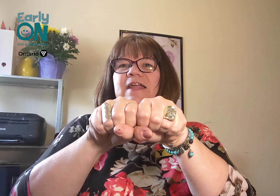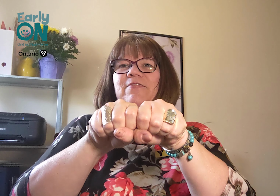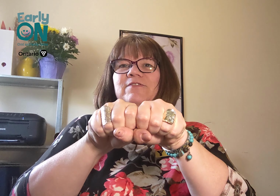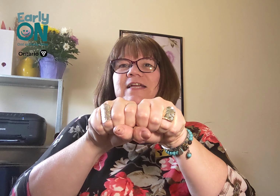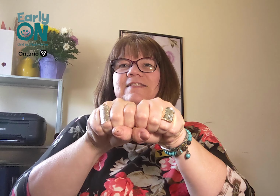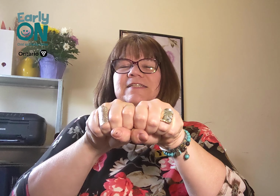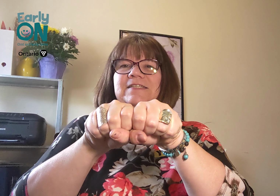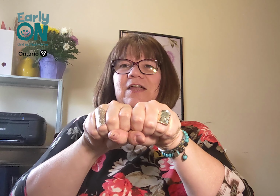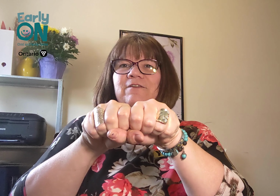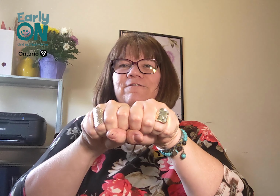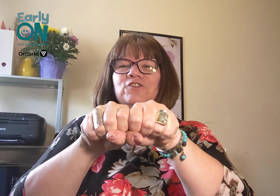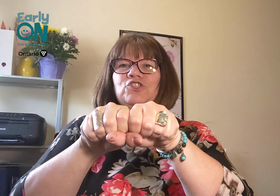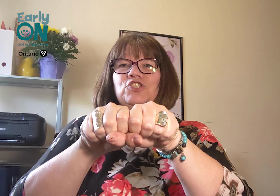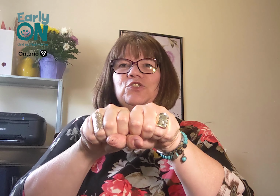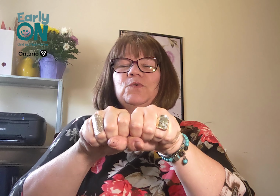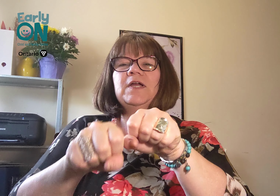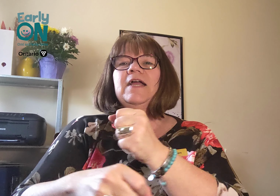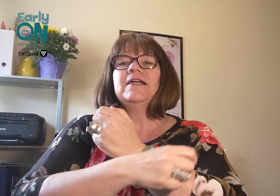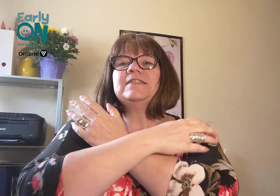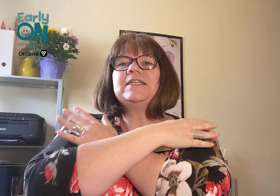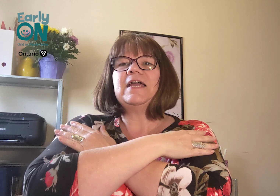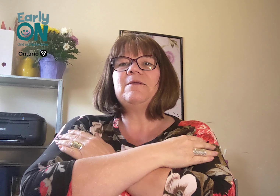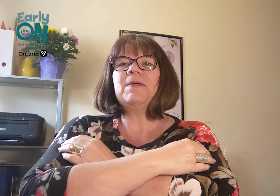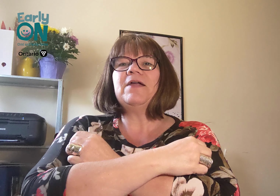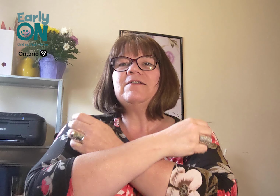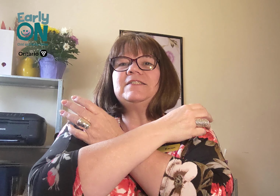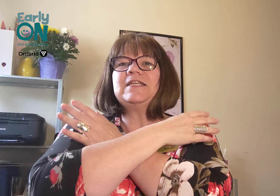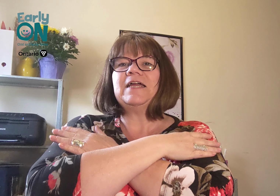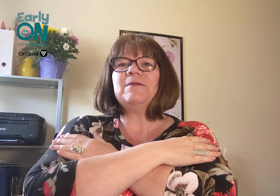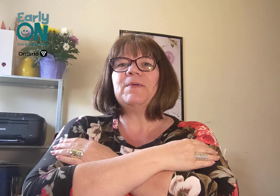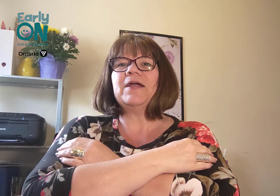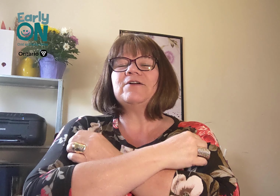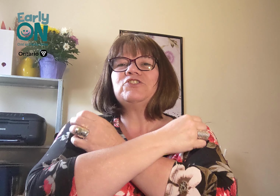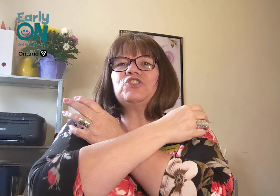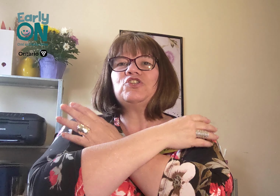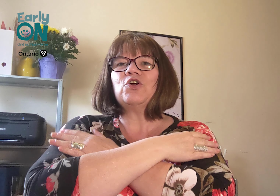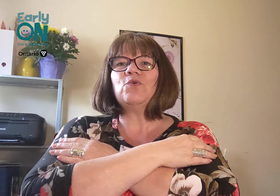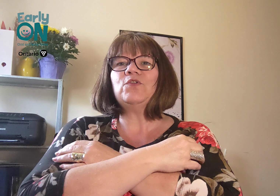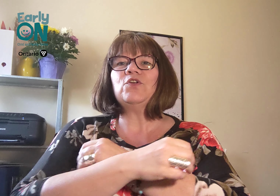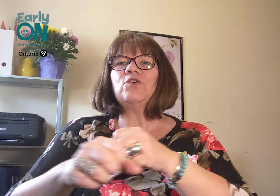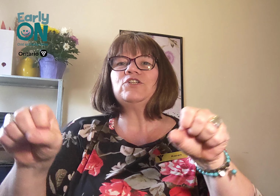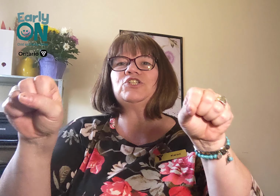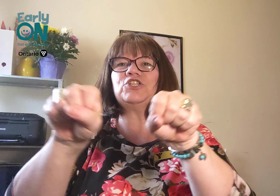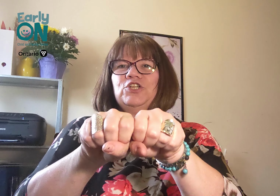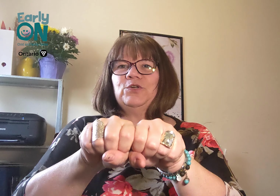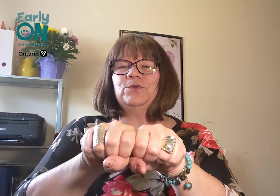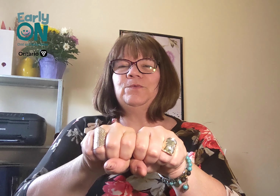together. That's the sign for shoe. Teddy bear, show your shoe.